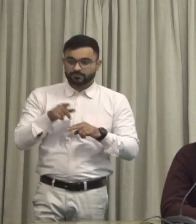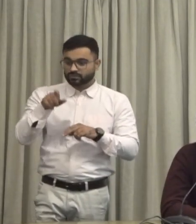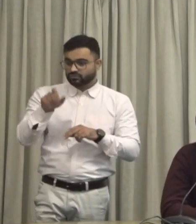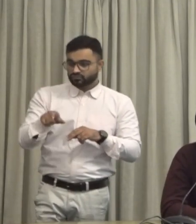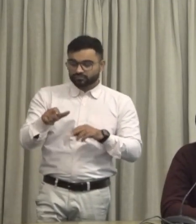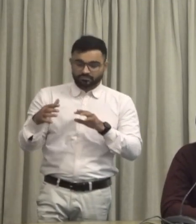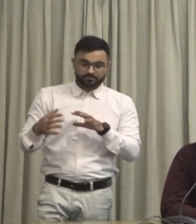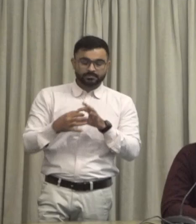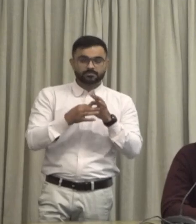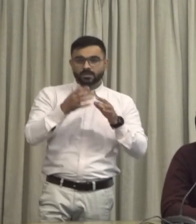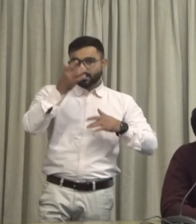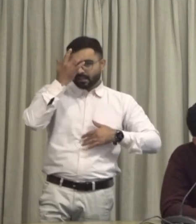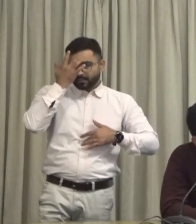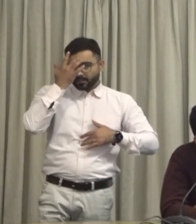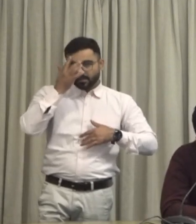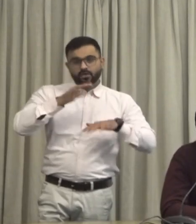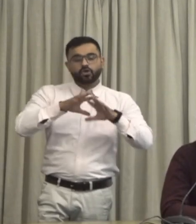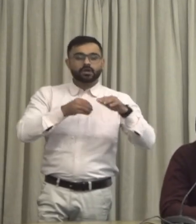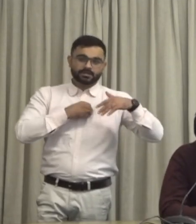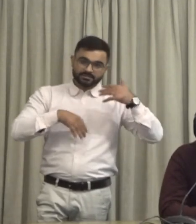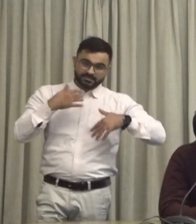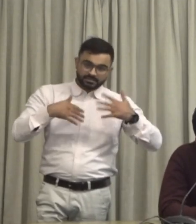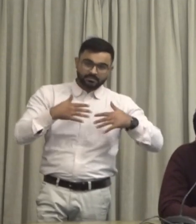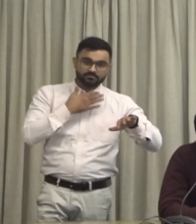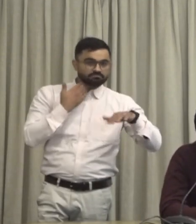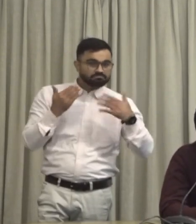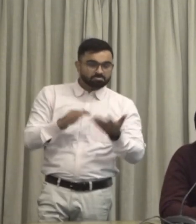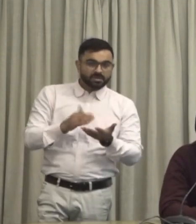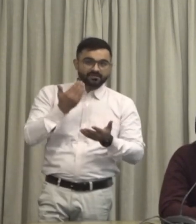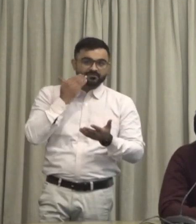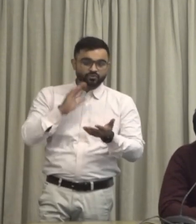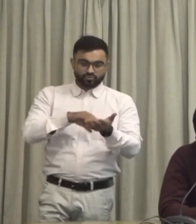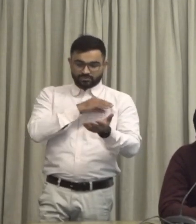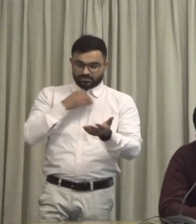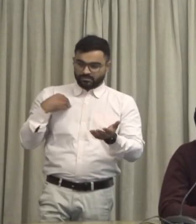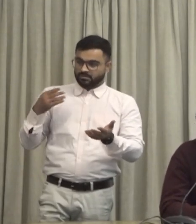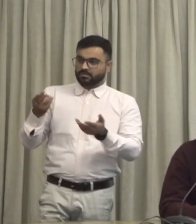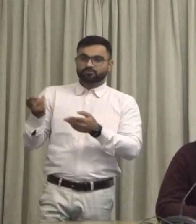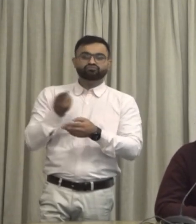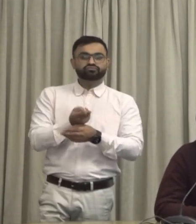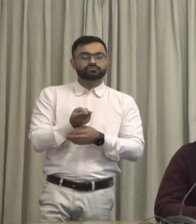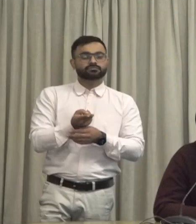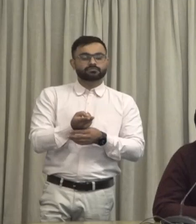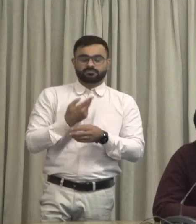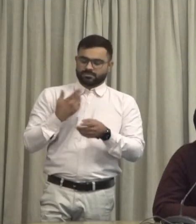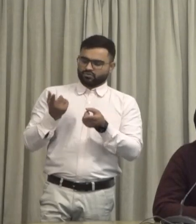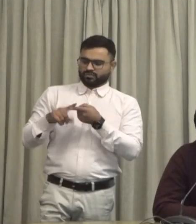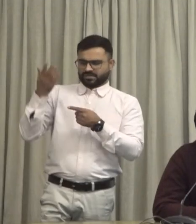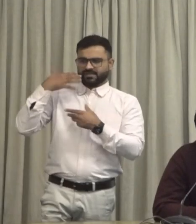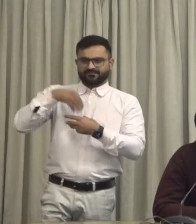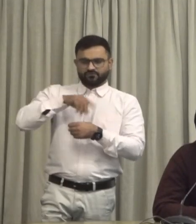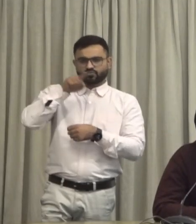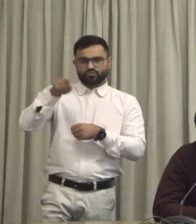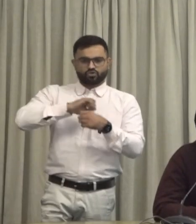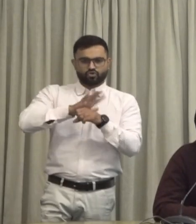in acute illness or they're acutely suffering or acutely dying is when in a hospital they'll get a bed. I have worked in the emergency and I was there during